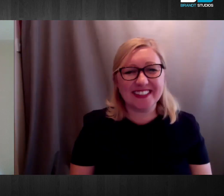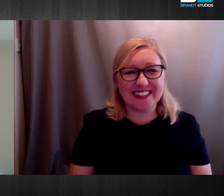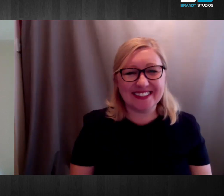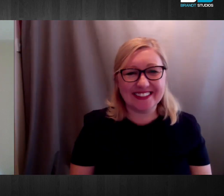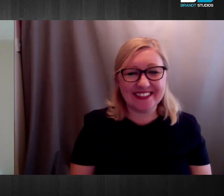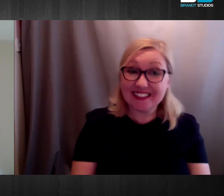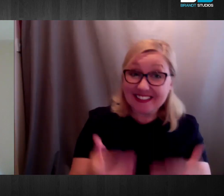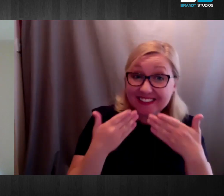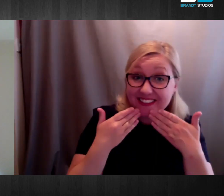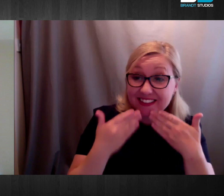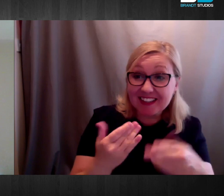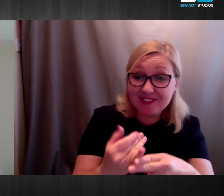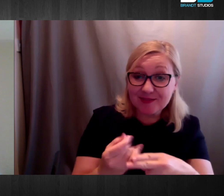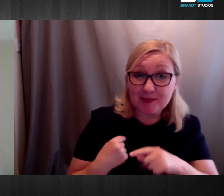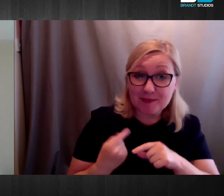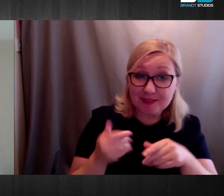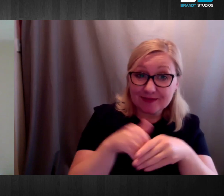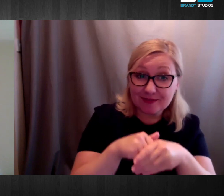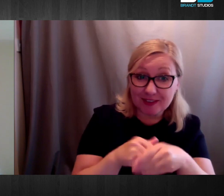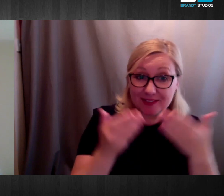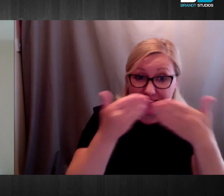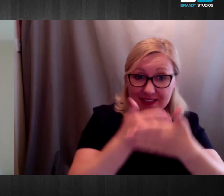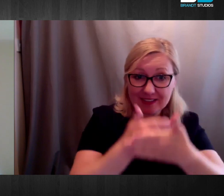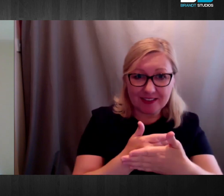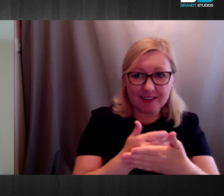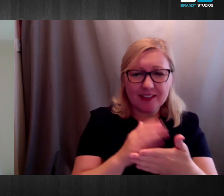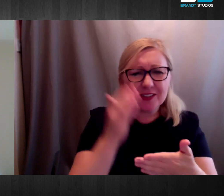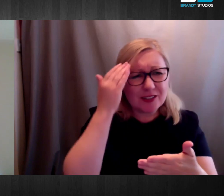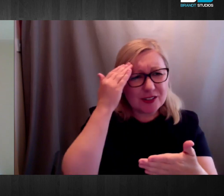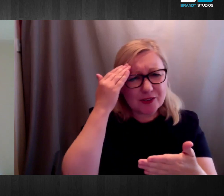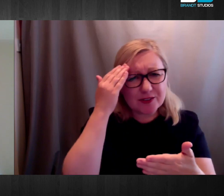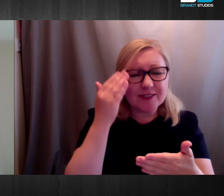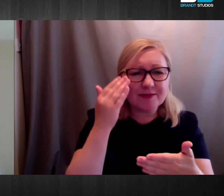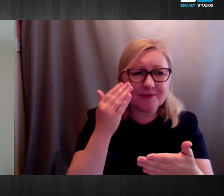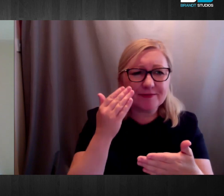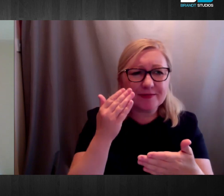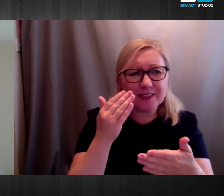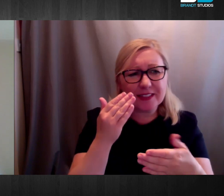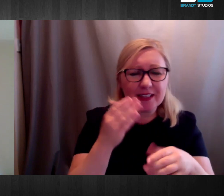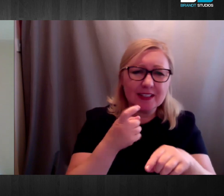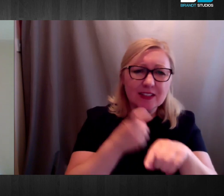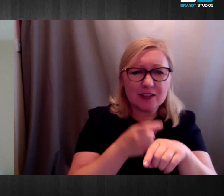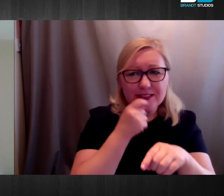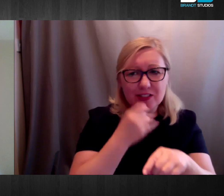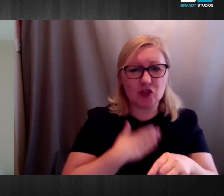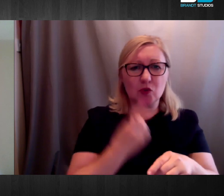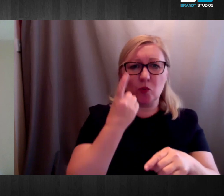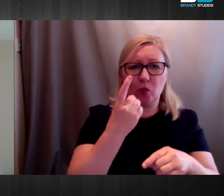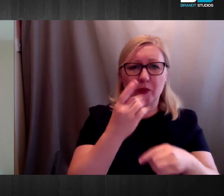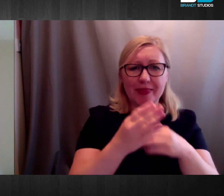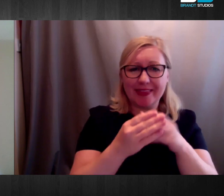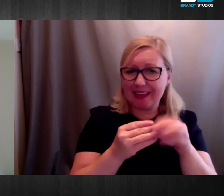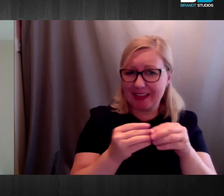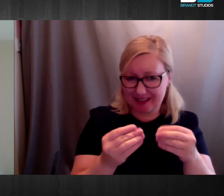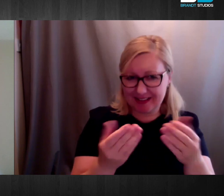It's hard to say one thing about it, I guess, but it's been quite a strange time